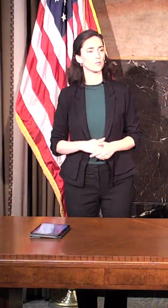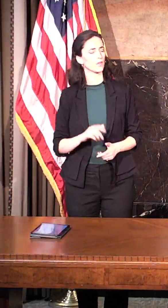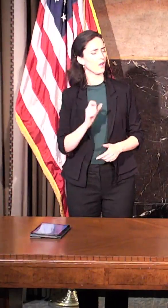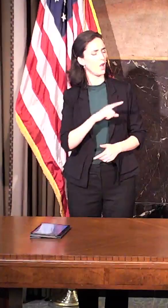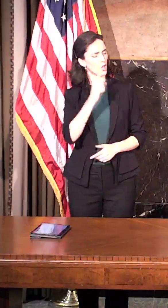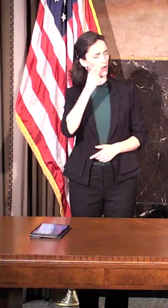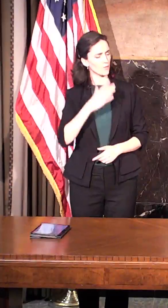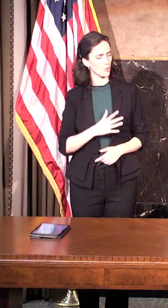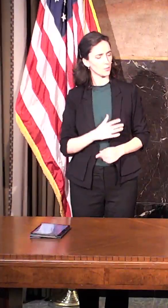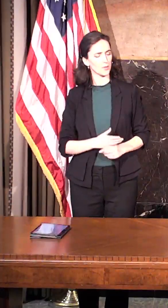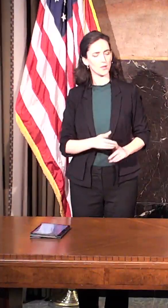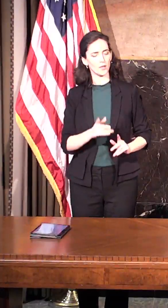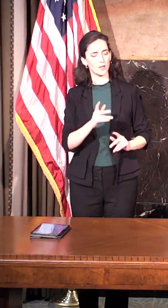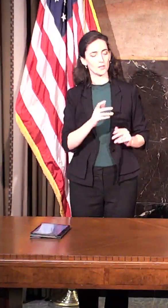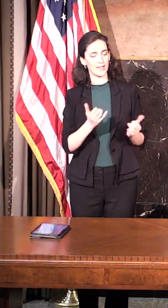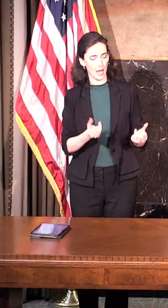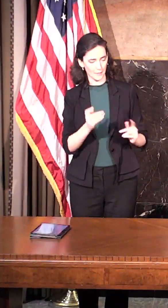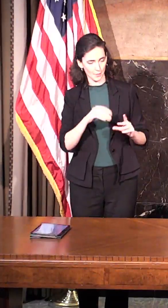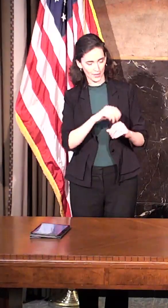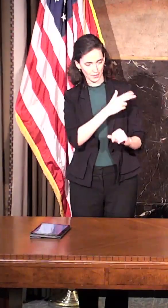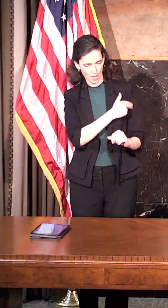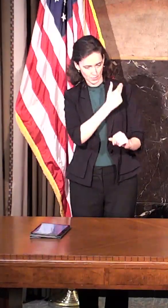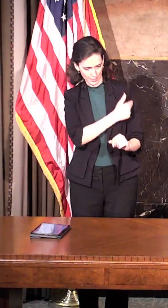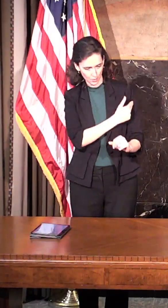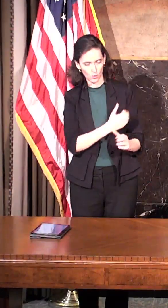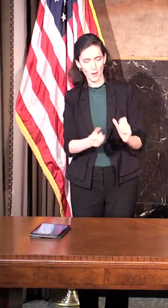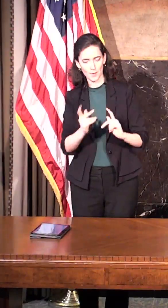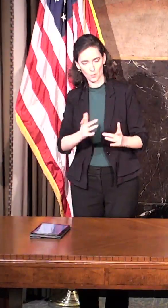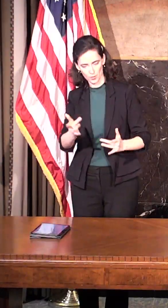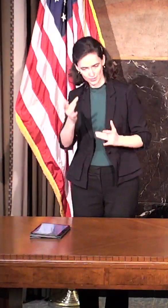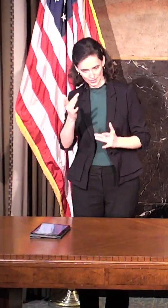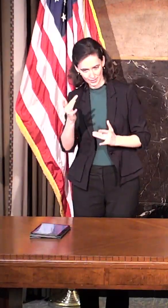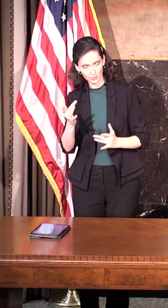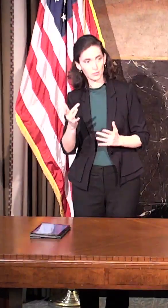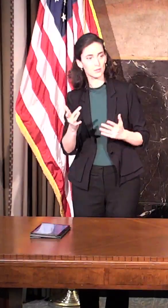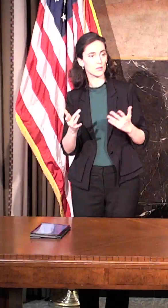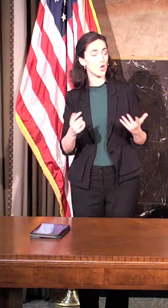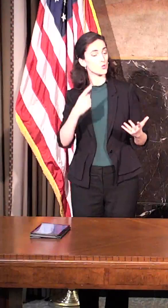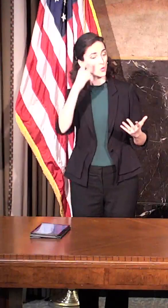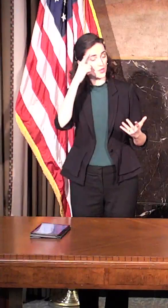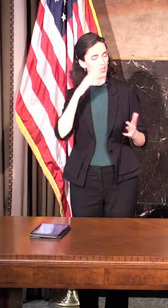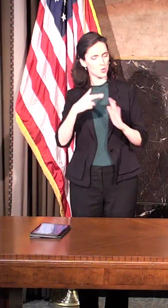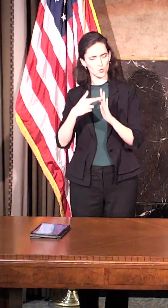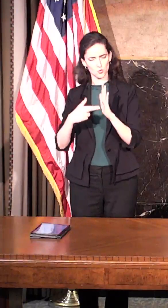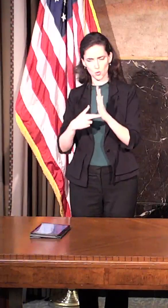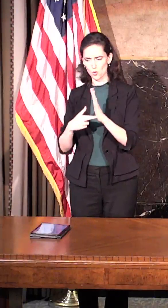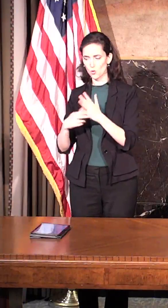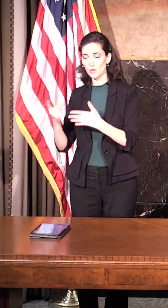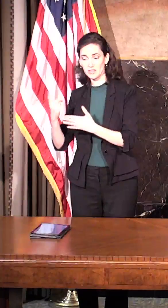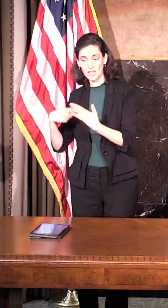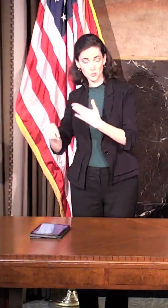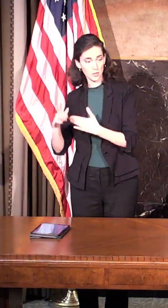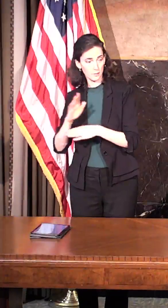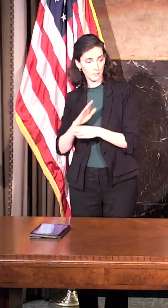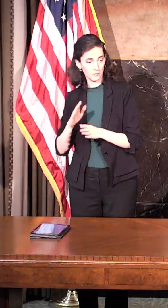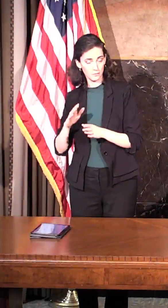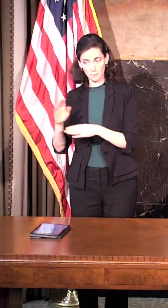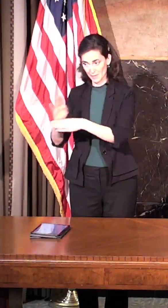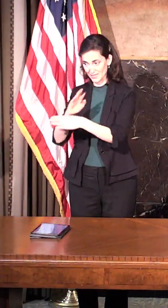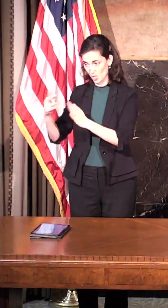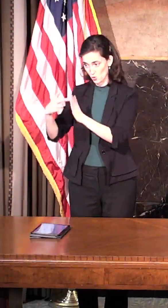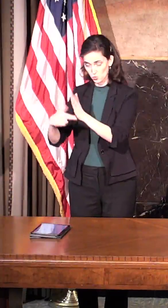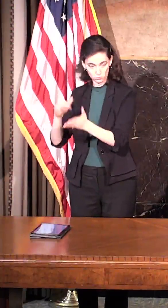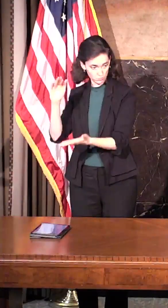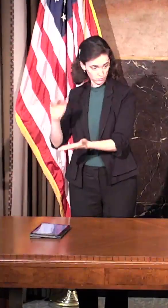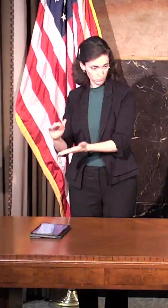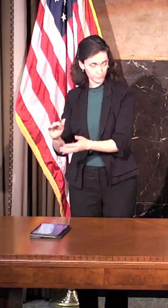Hospitalizations and case numbers continue to go down. Do you still see any sign of loosening restrictions next week for businesses? Well, as you know,